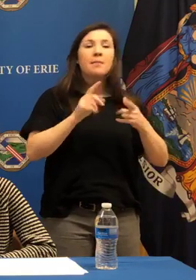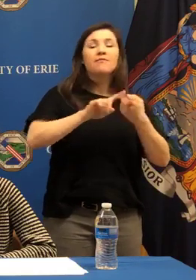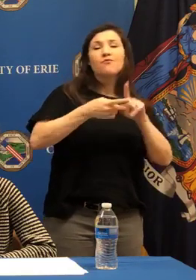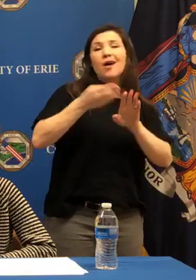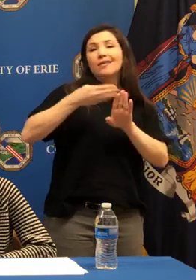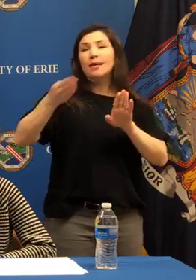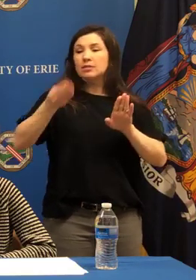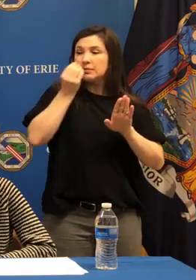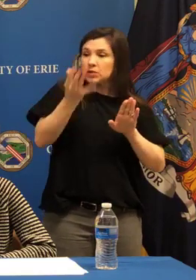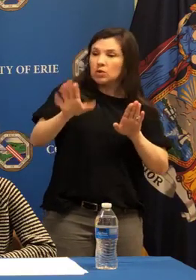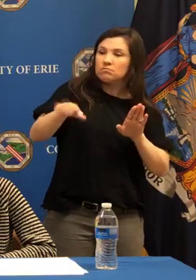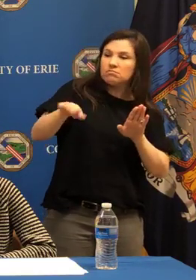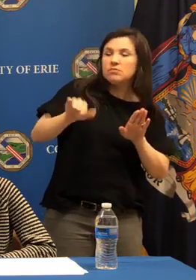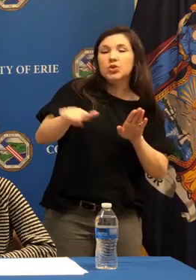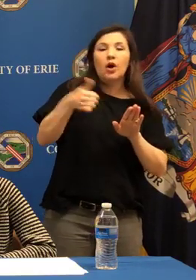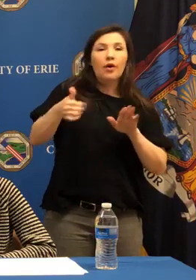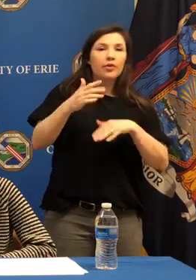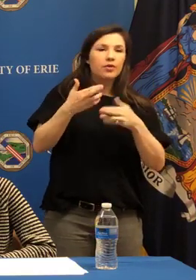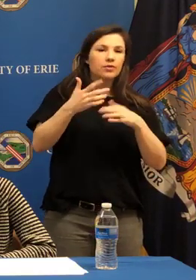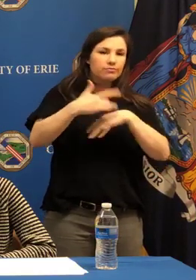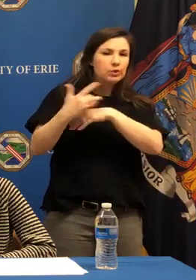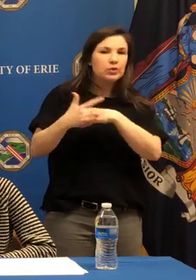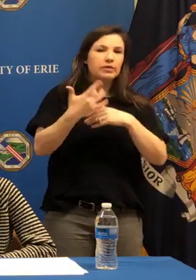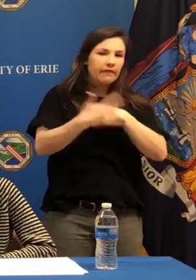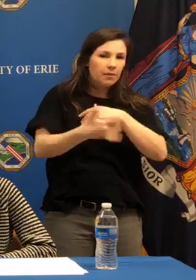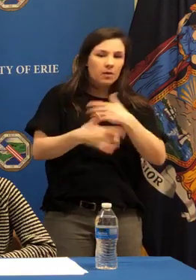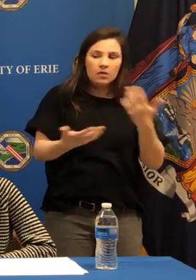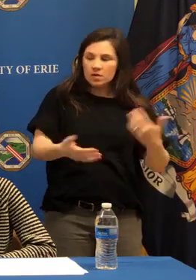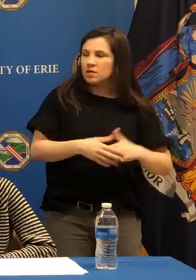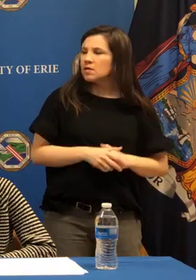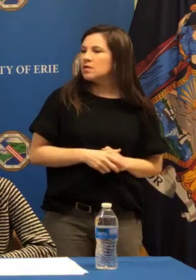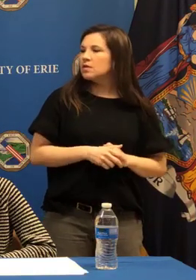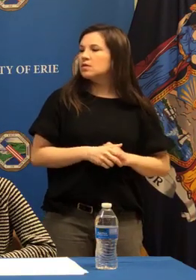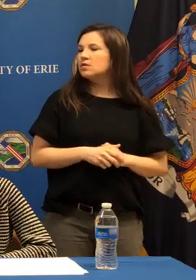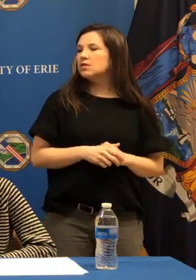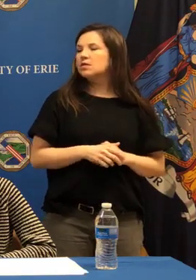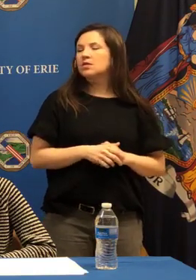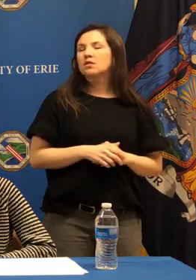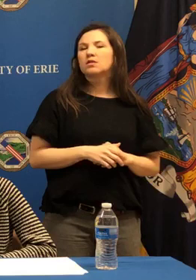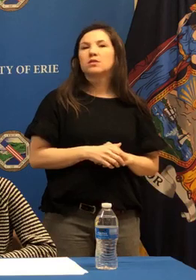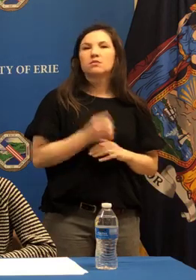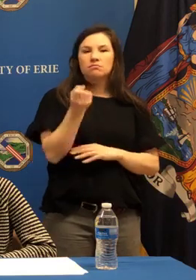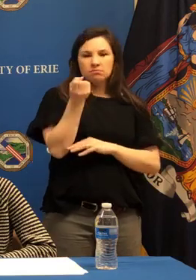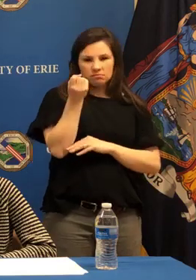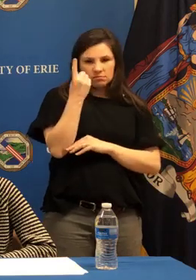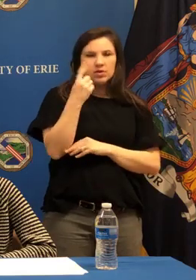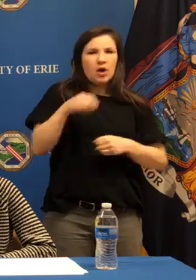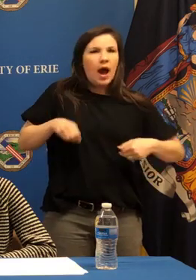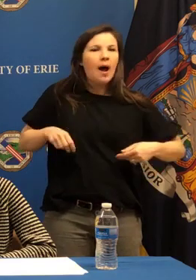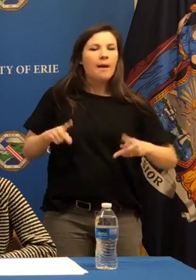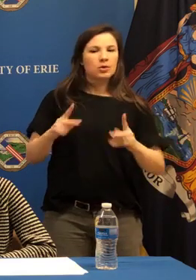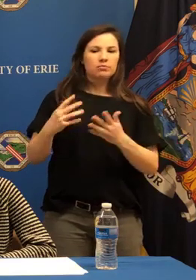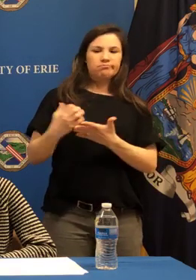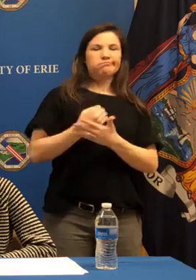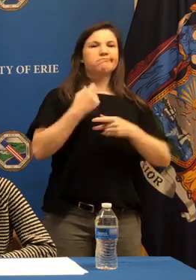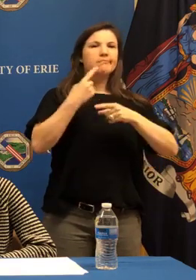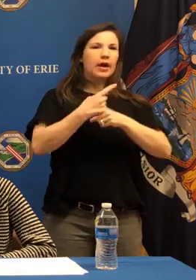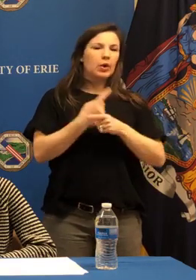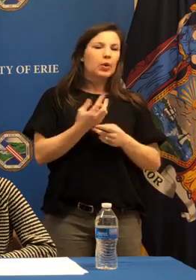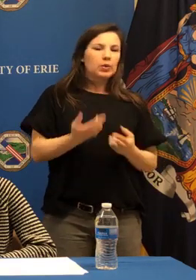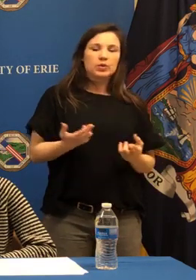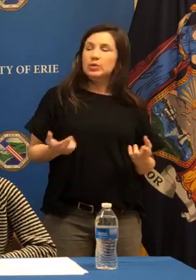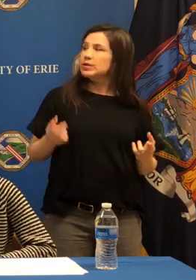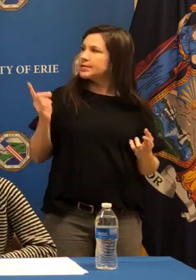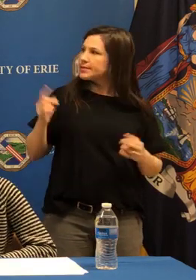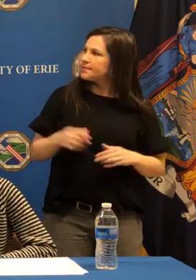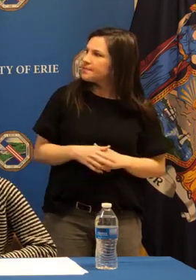can let them know that there's other resources out there. So we want people to understand that there's opportunity to get accurate resources. Let me just